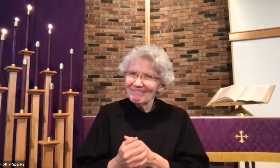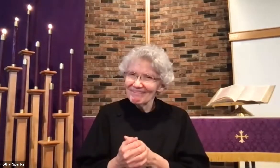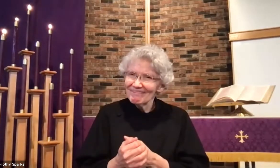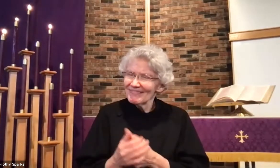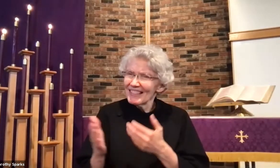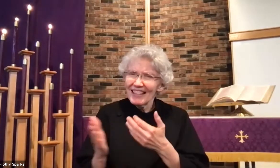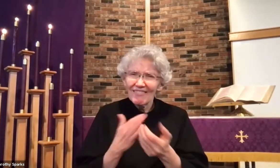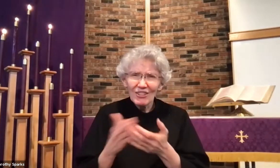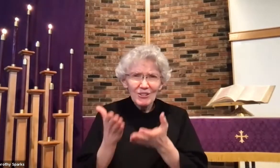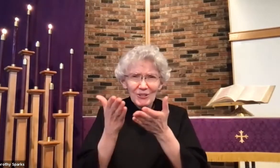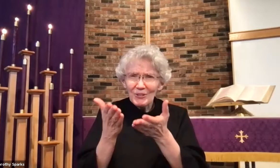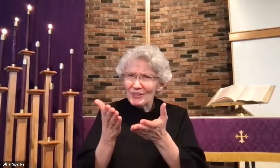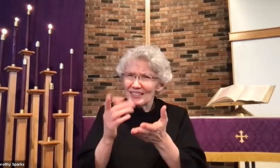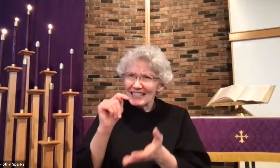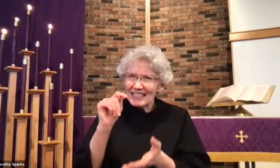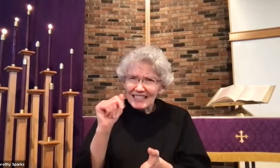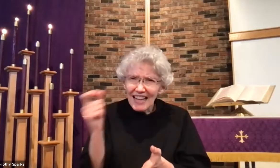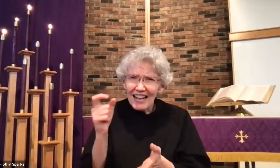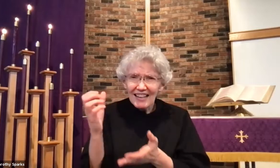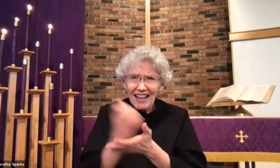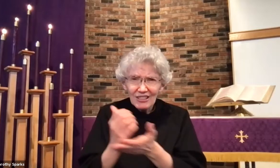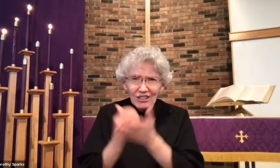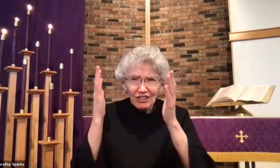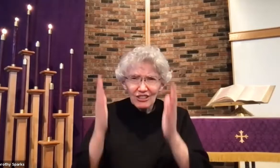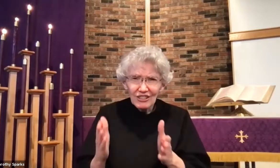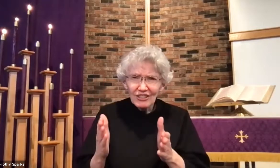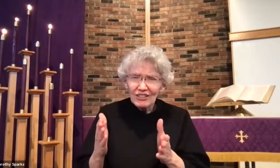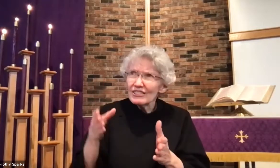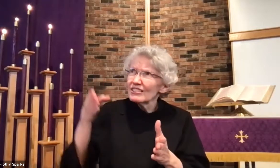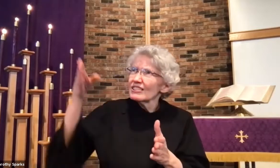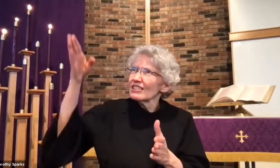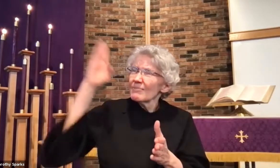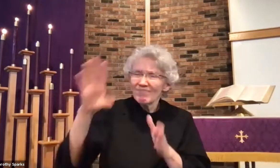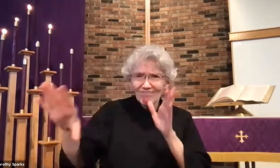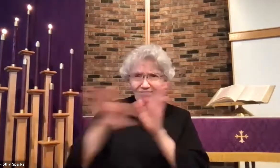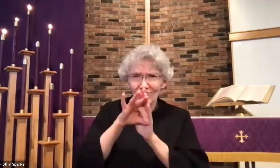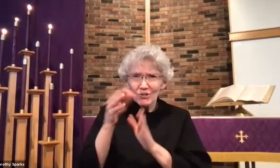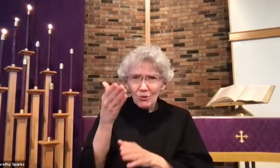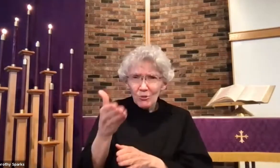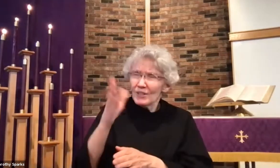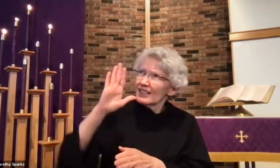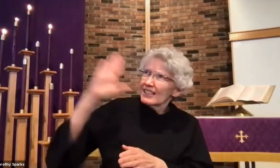Yes, even this tax collector is one of God's chosen people.